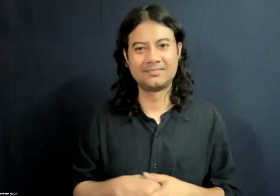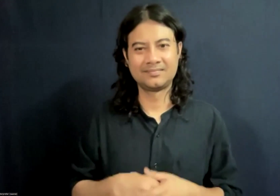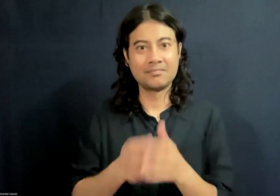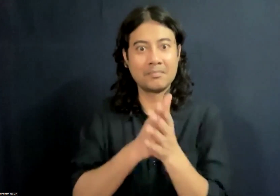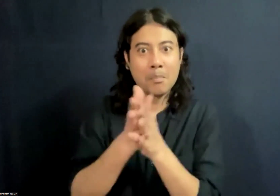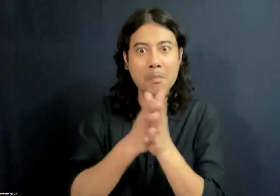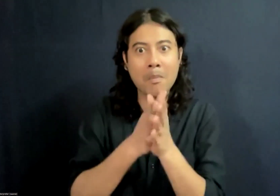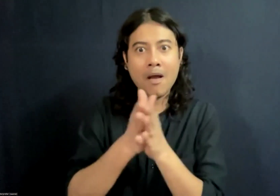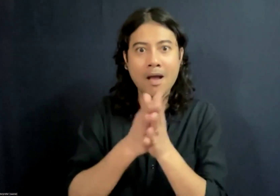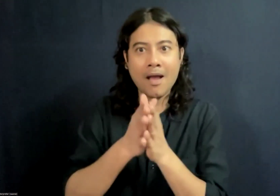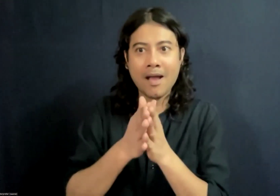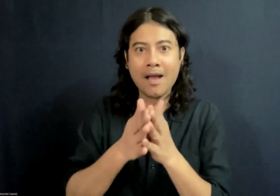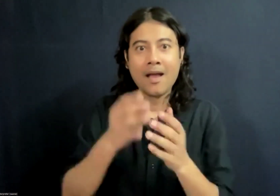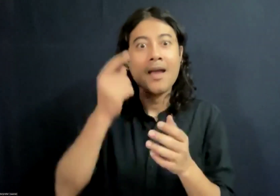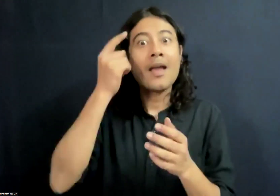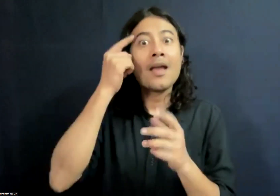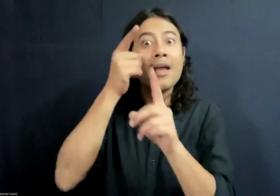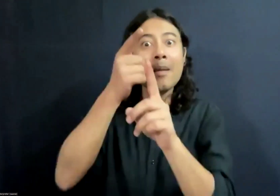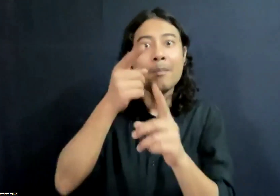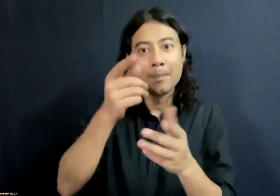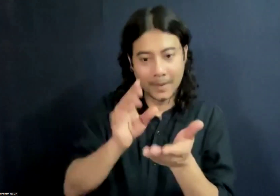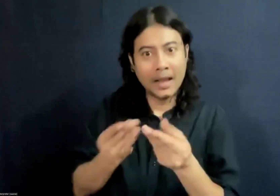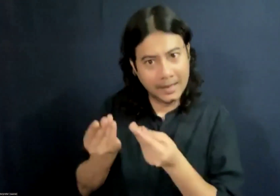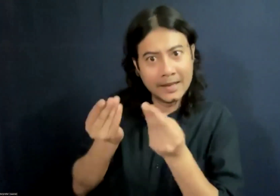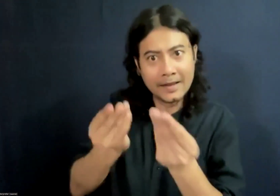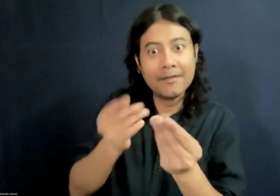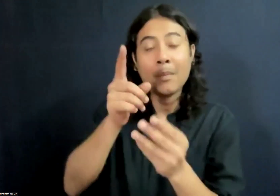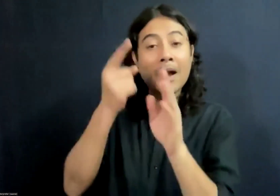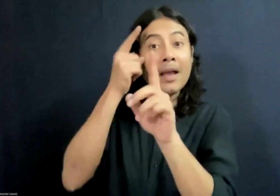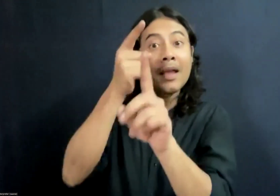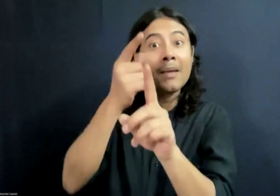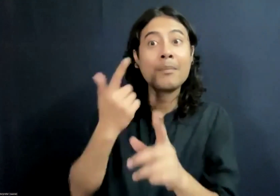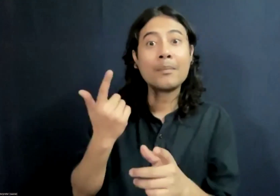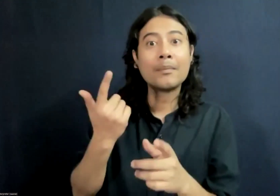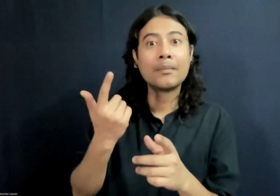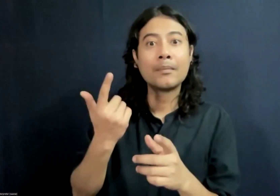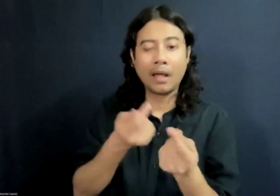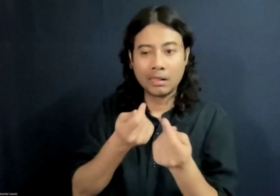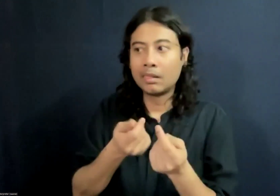passion. And in the last example, we'll see that